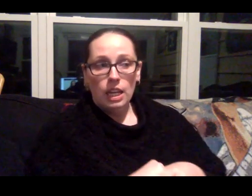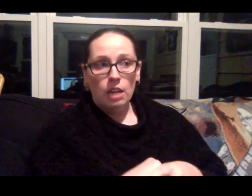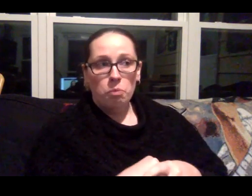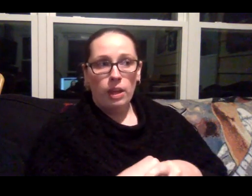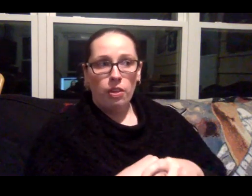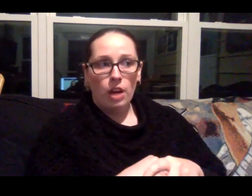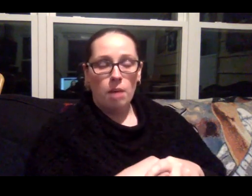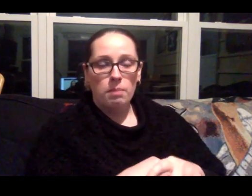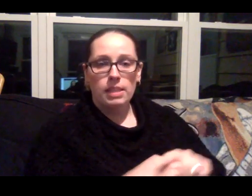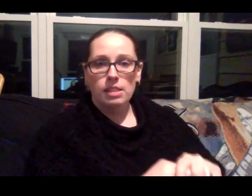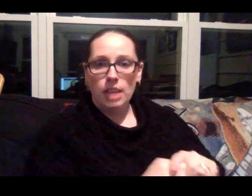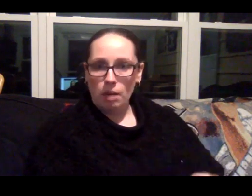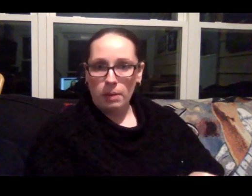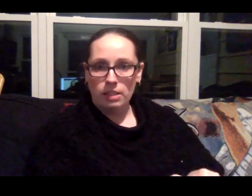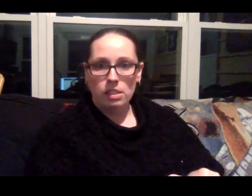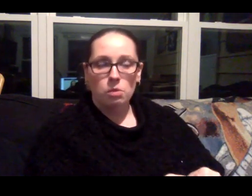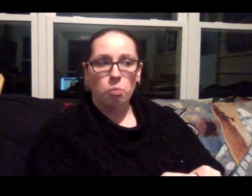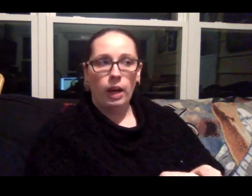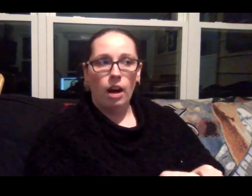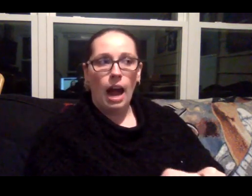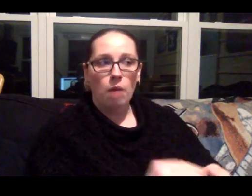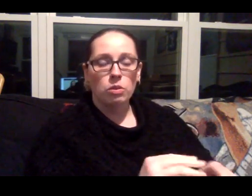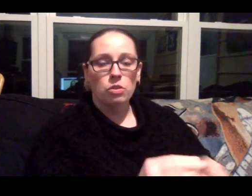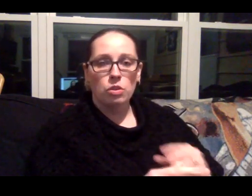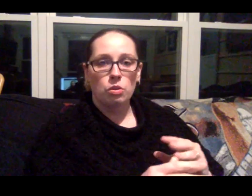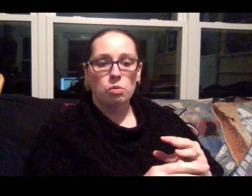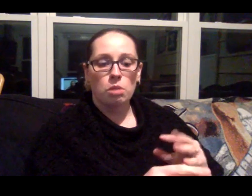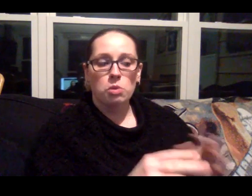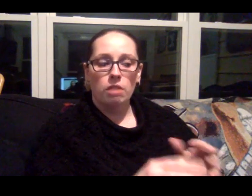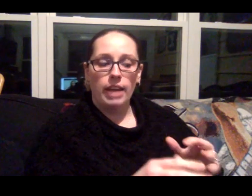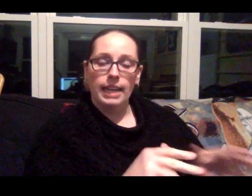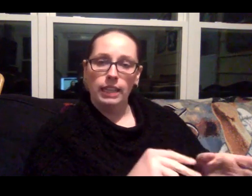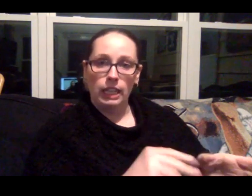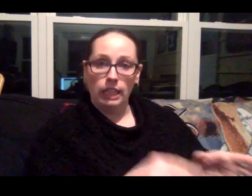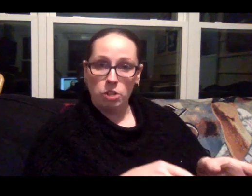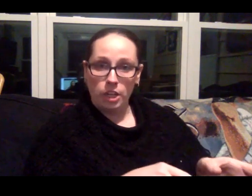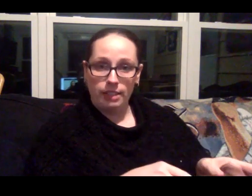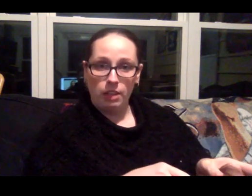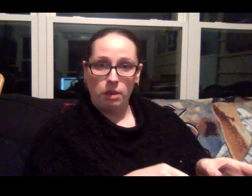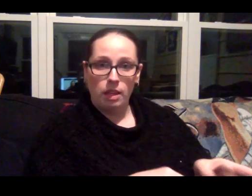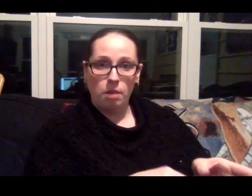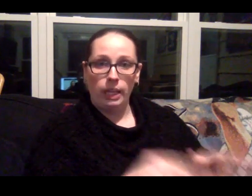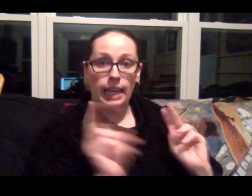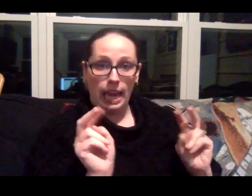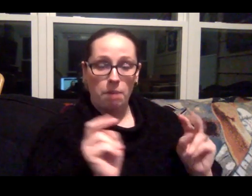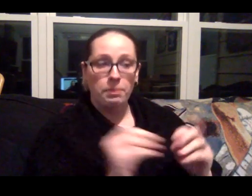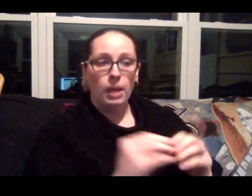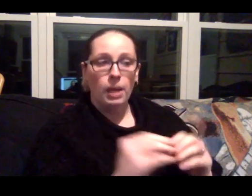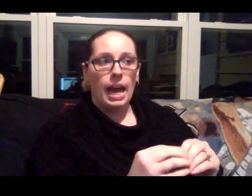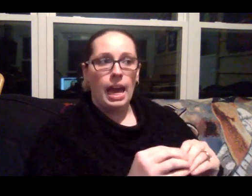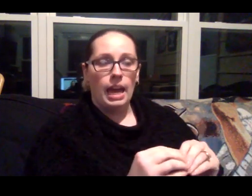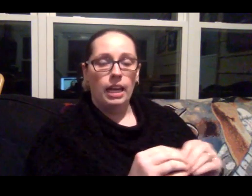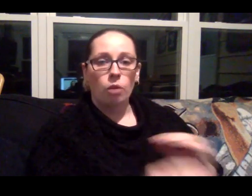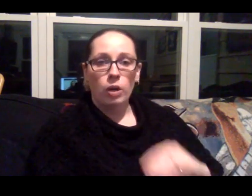with his therapist, where I will do some sort of an act, like a language activity with him, like a game